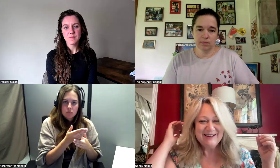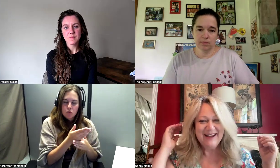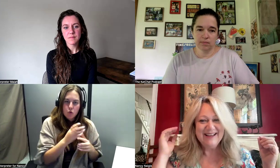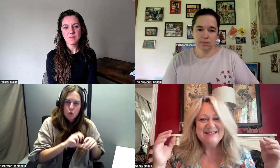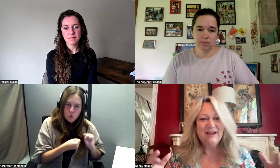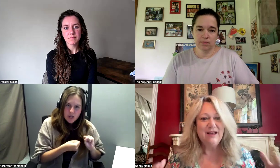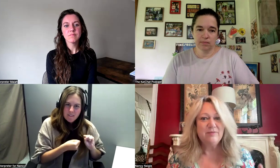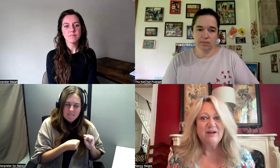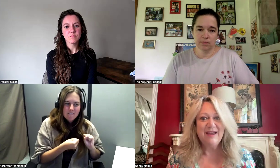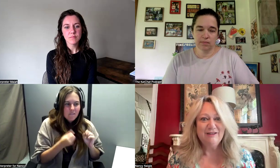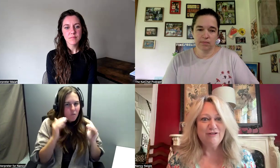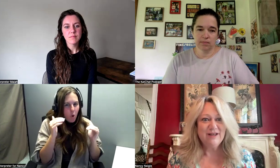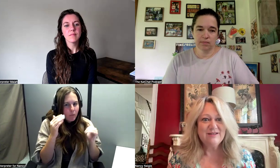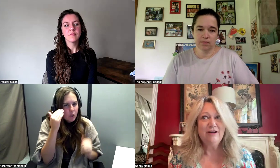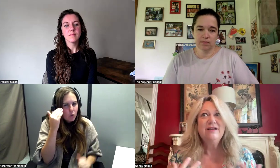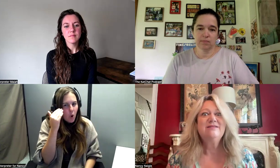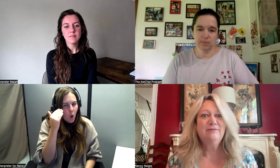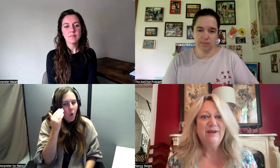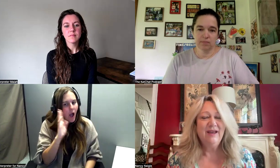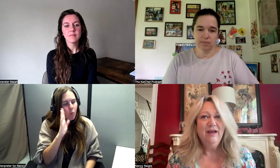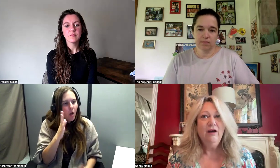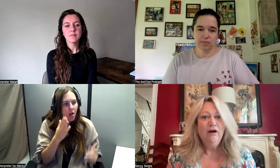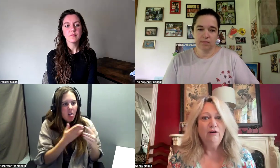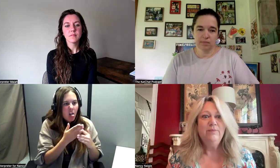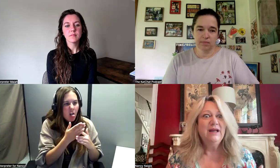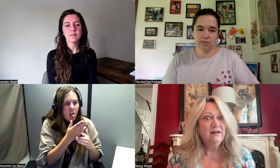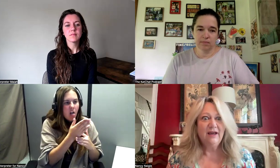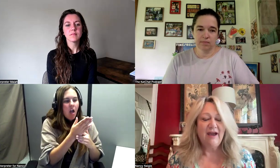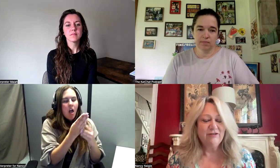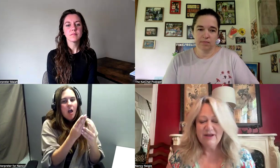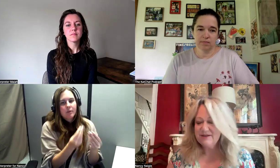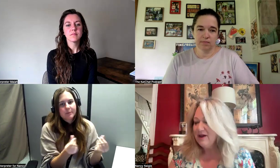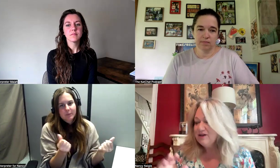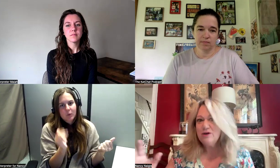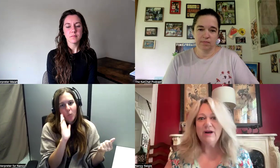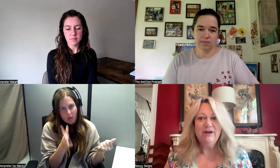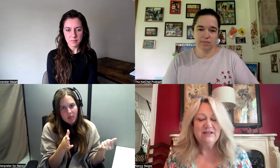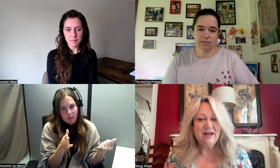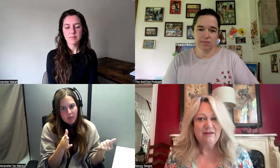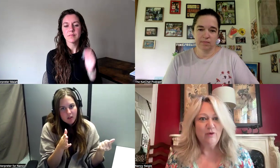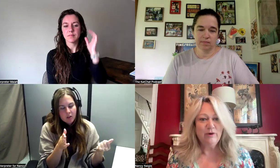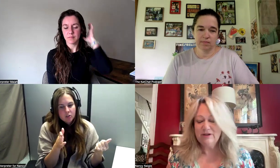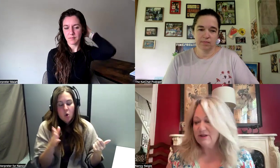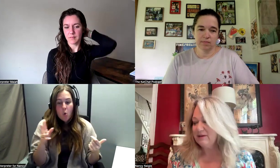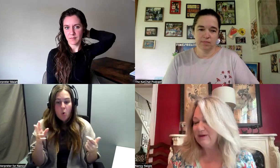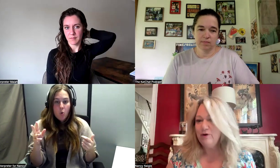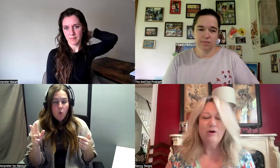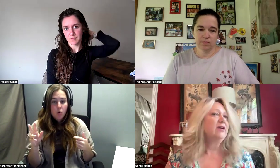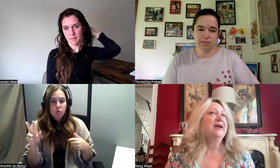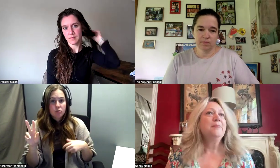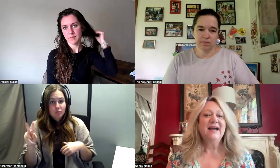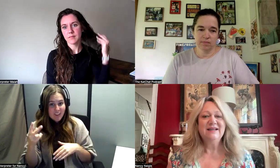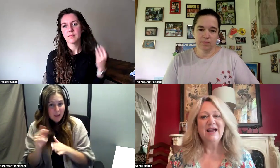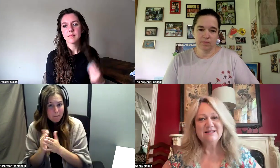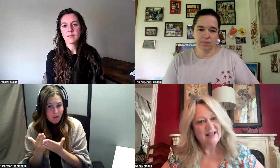the back of their head saying, yeah, I'm going to make it through this. And there is going to be hope and healing after this. So when I went into to Light the Way